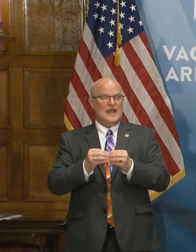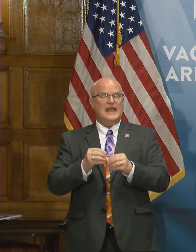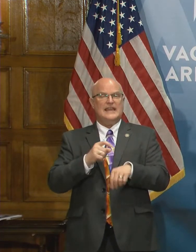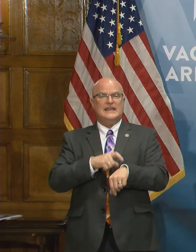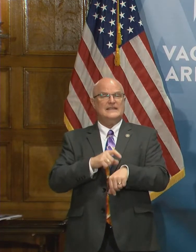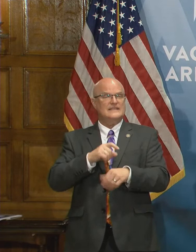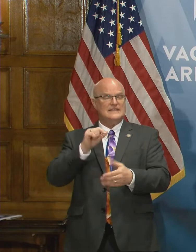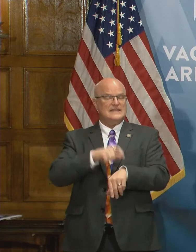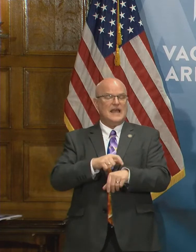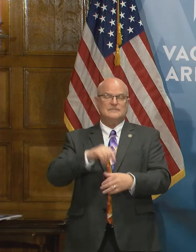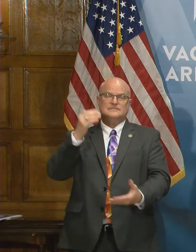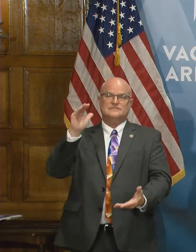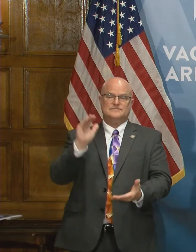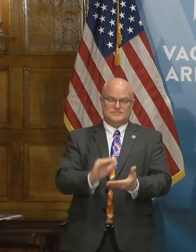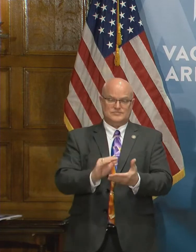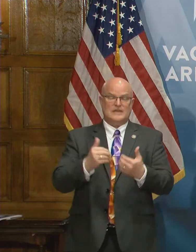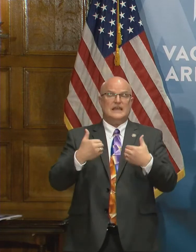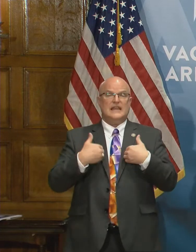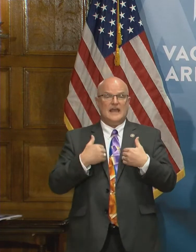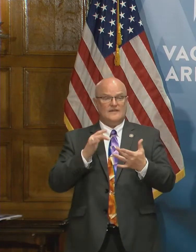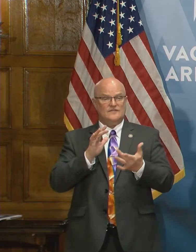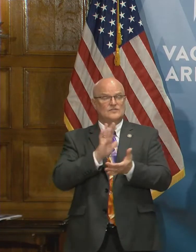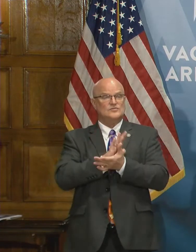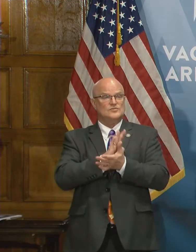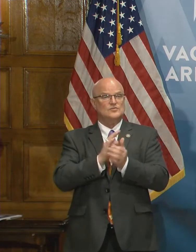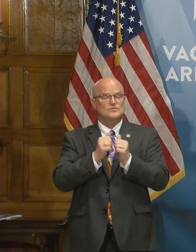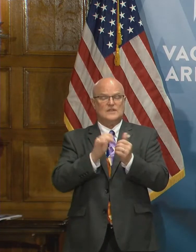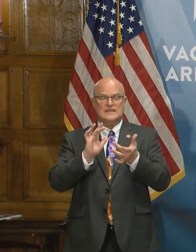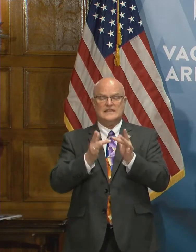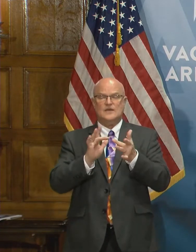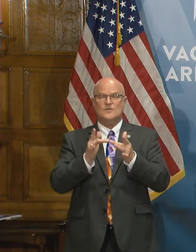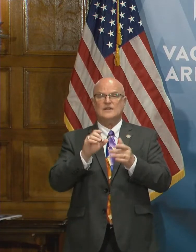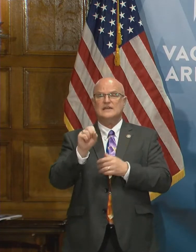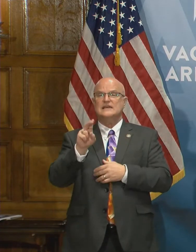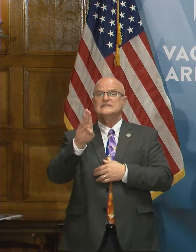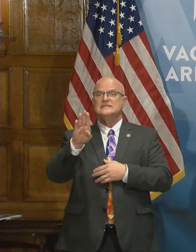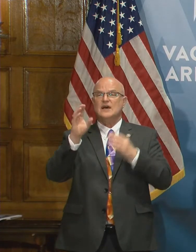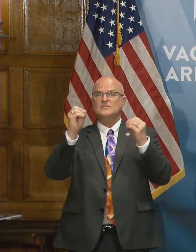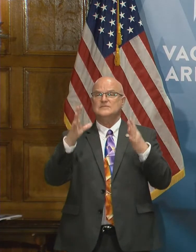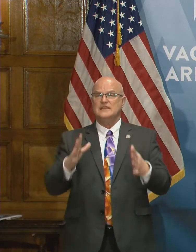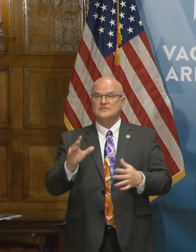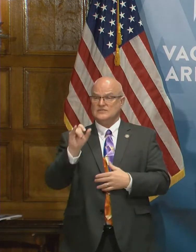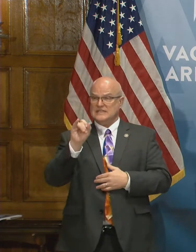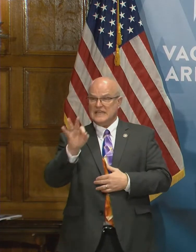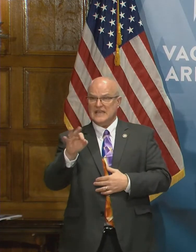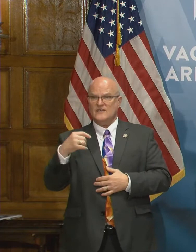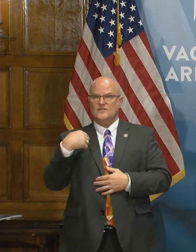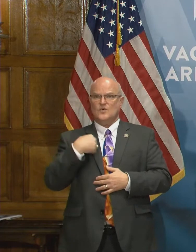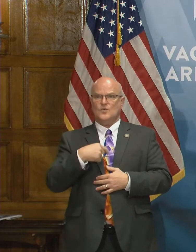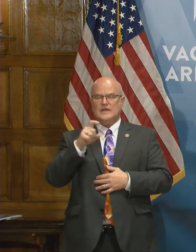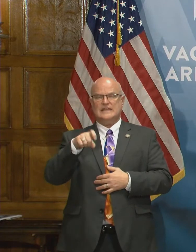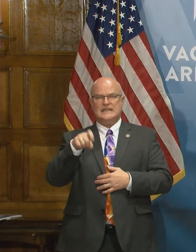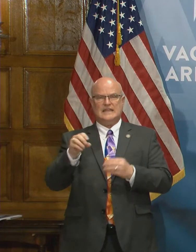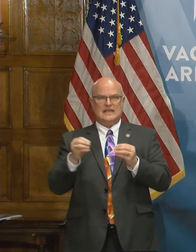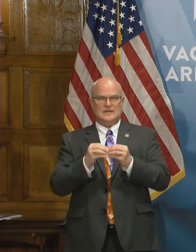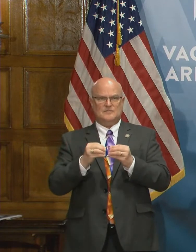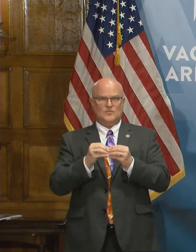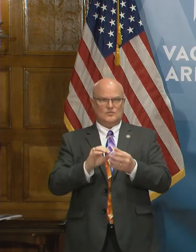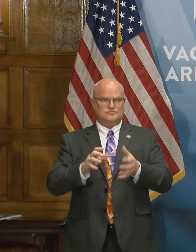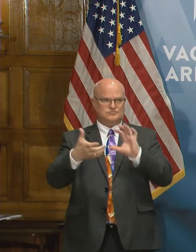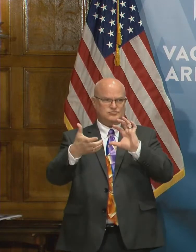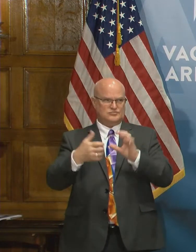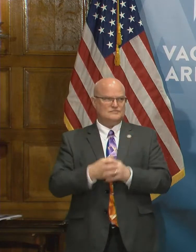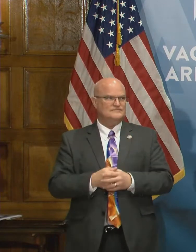our schools have a network of substitute teachers who can come in should we encounter additional COVID-19